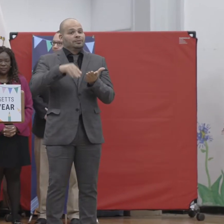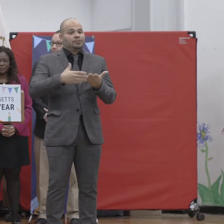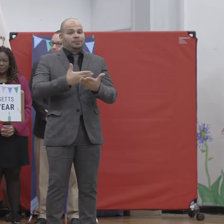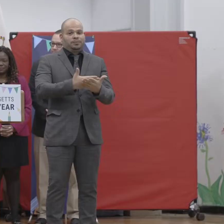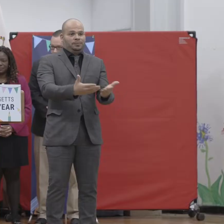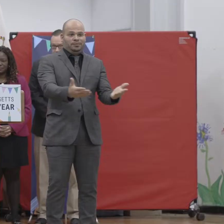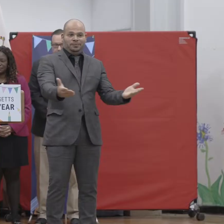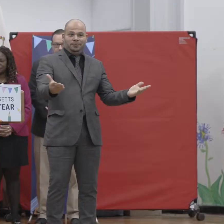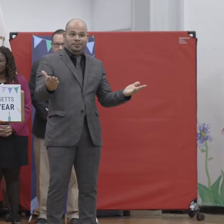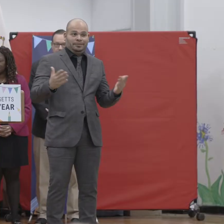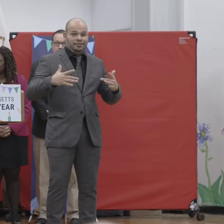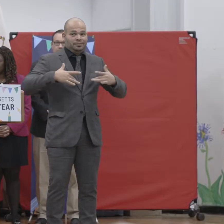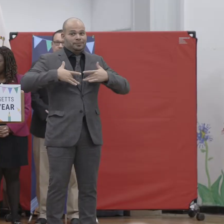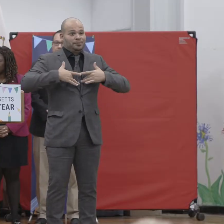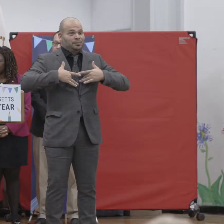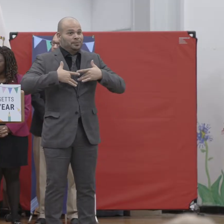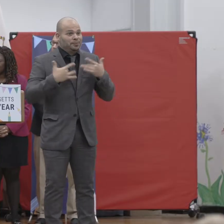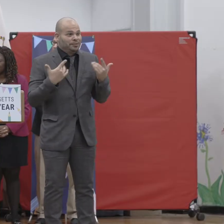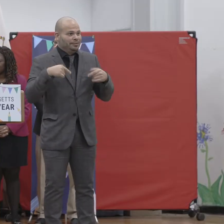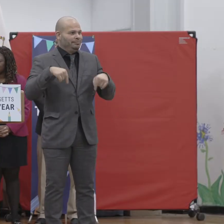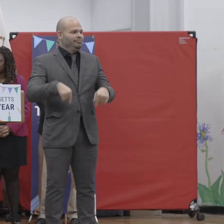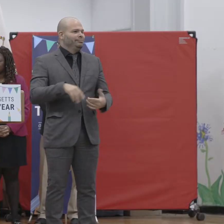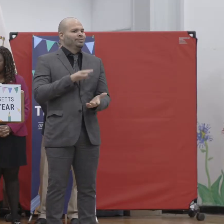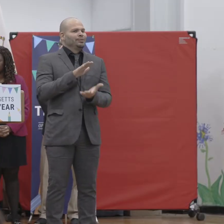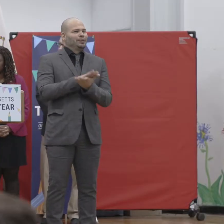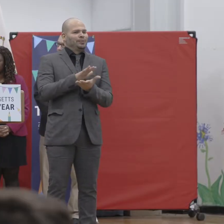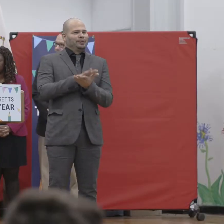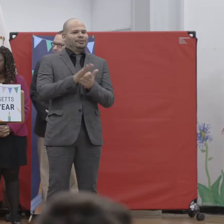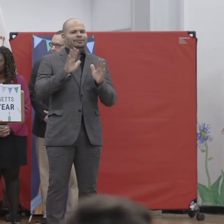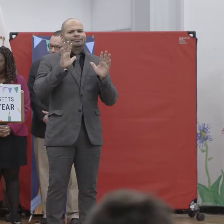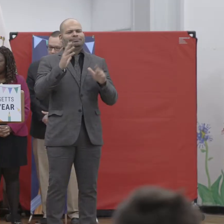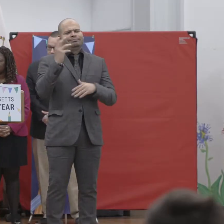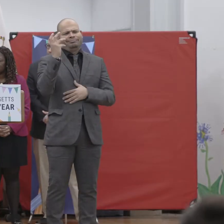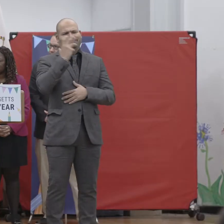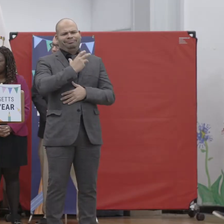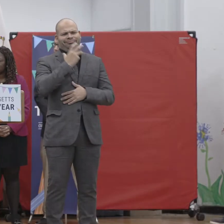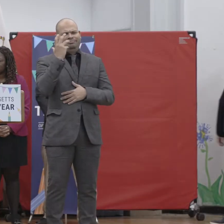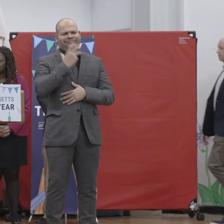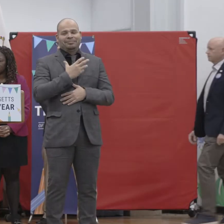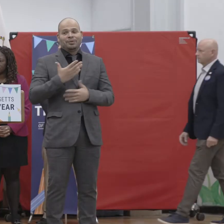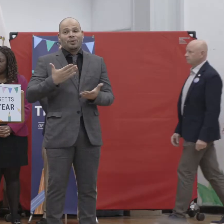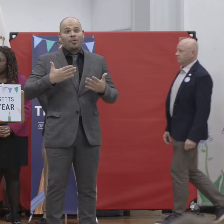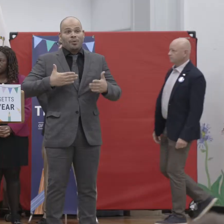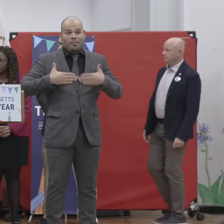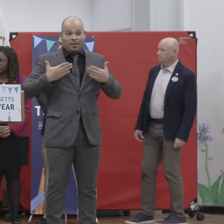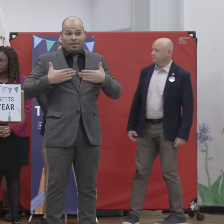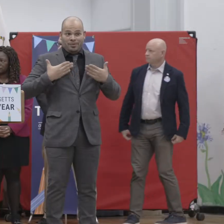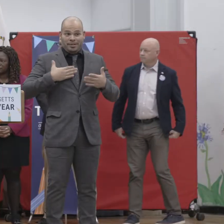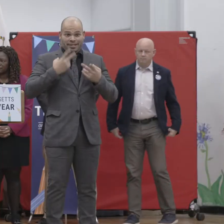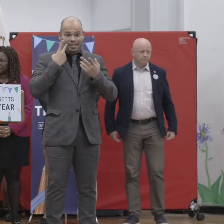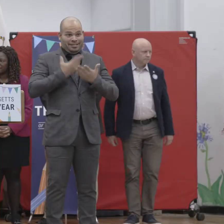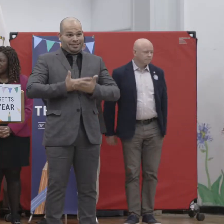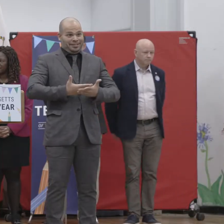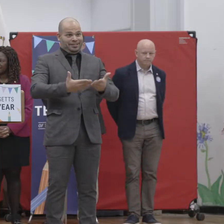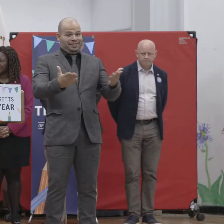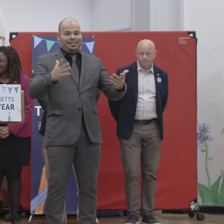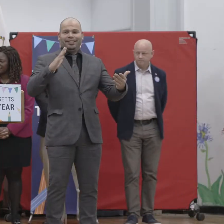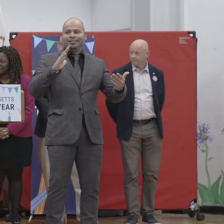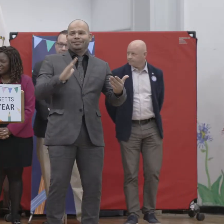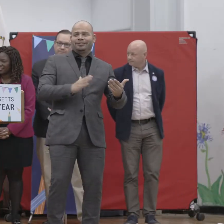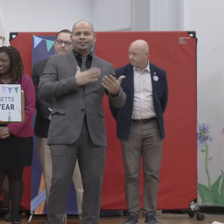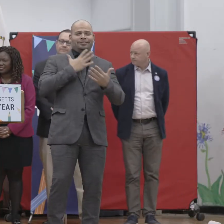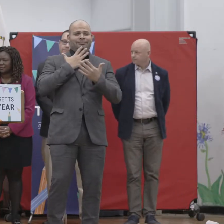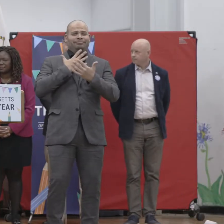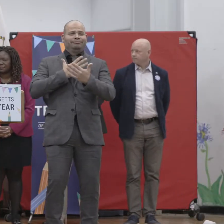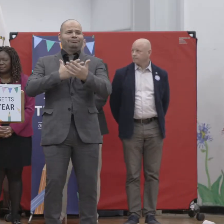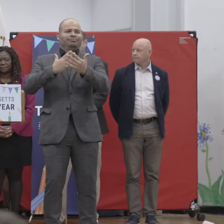here. It's a wonderful school. The joy you feel right now seeing our students, hearing their beautiful voices, happens every day in these